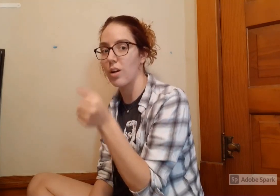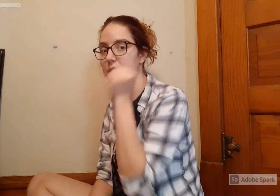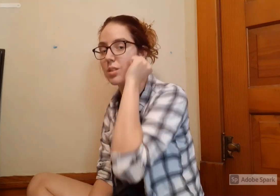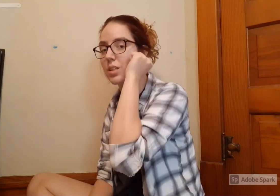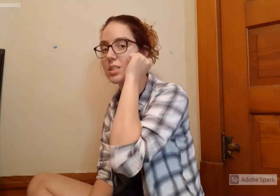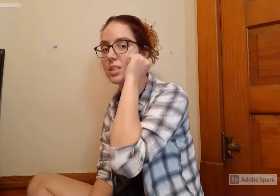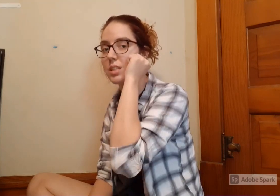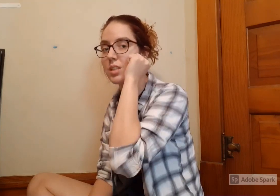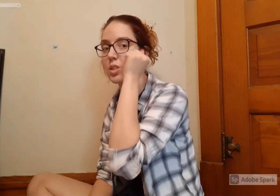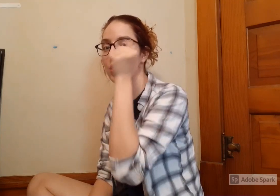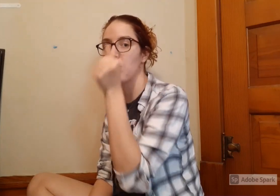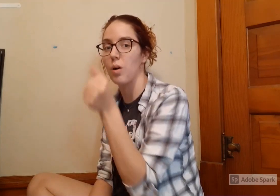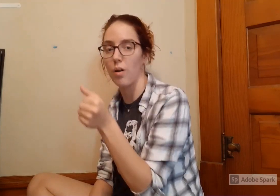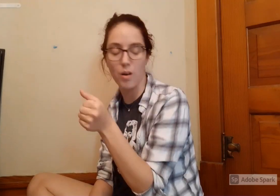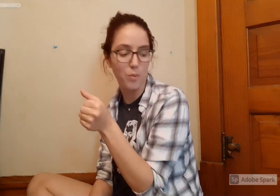So this is tomorrow.